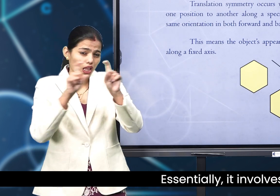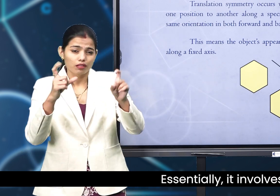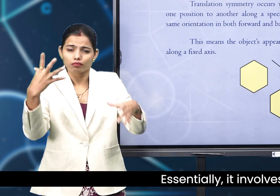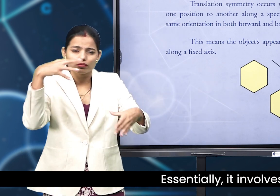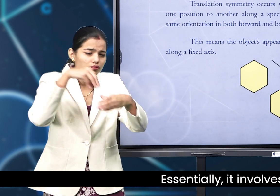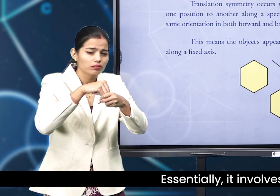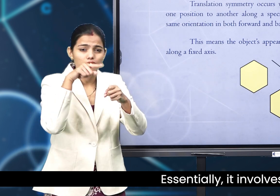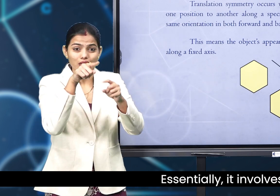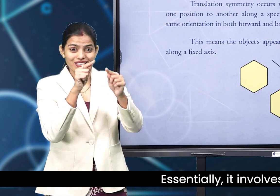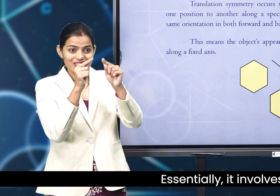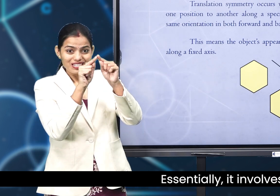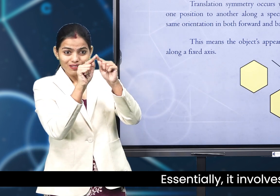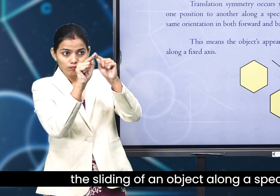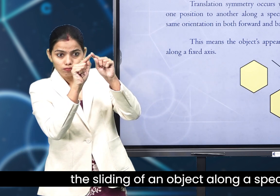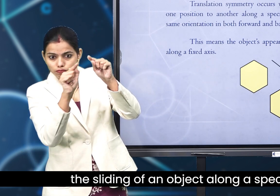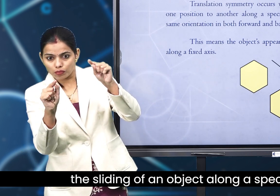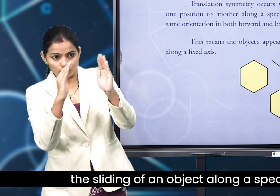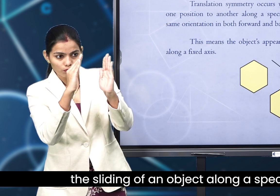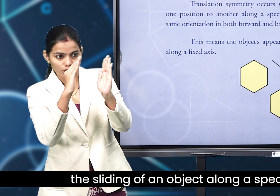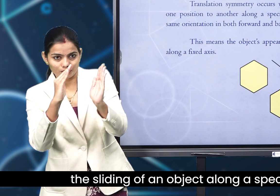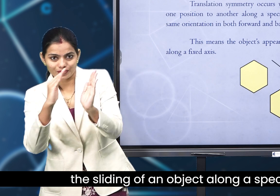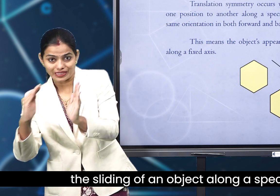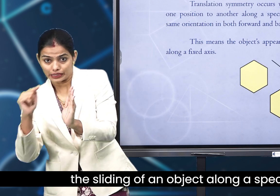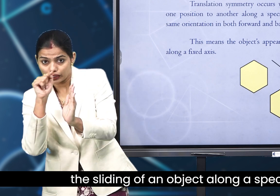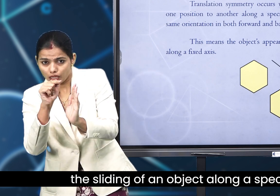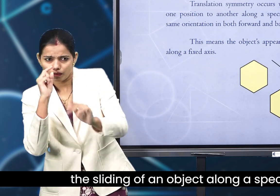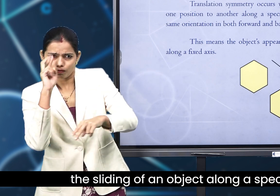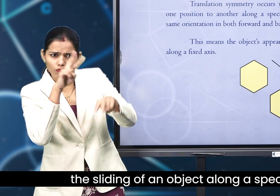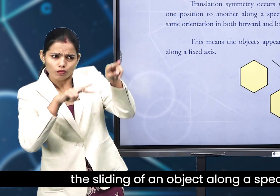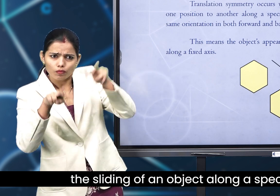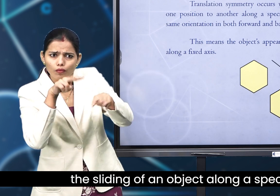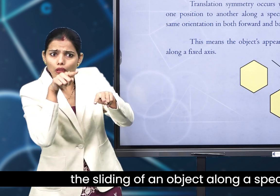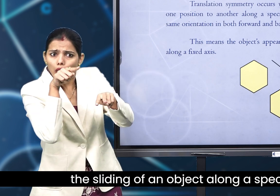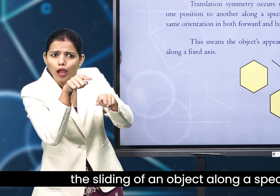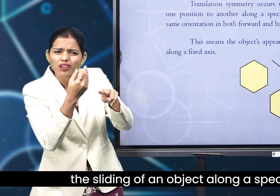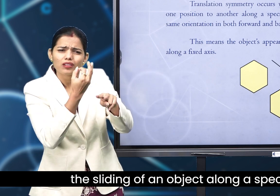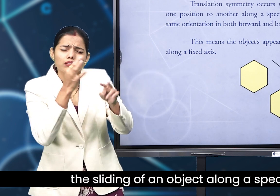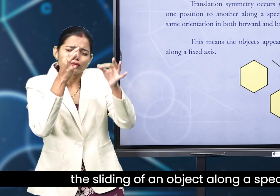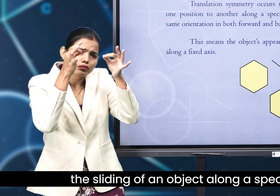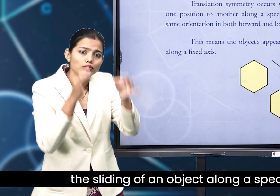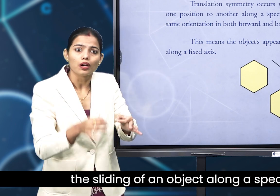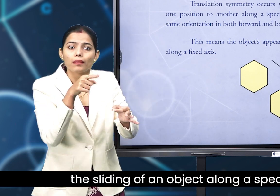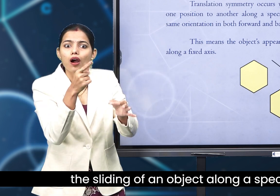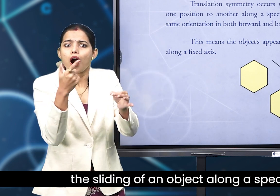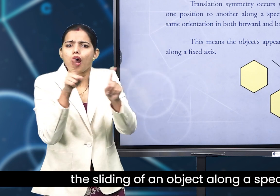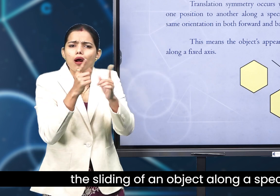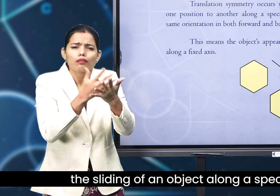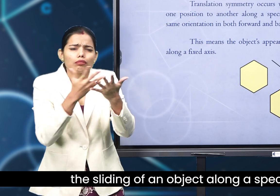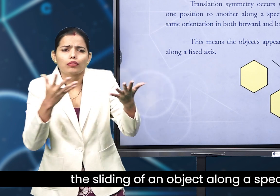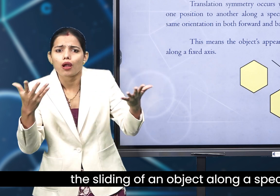Essentially, it involves the sliding of an object along a specific axis without any rotation